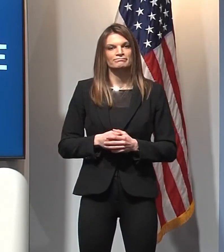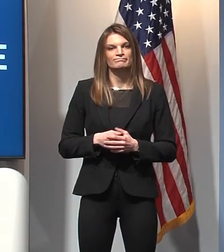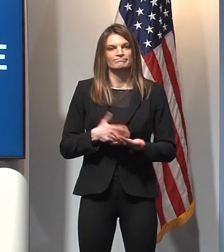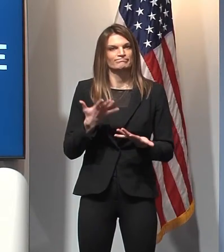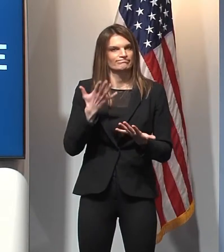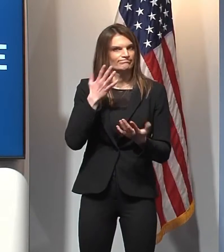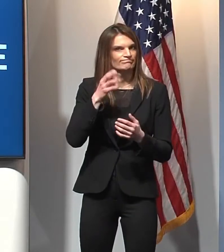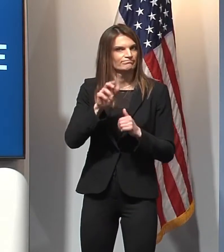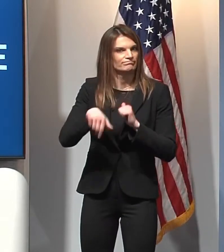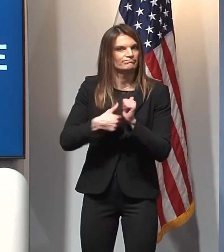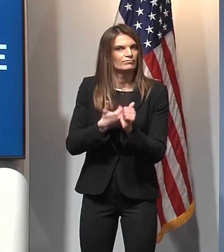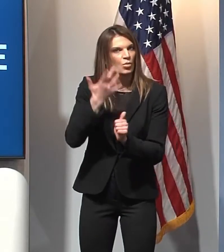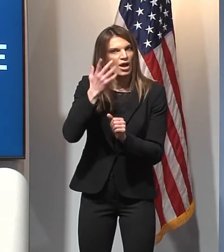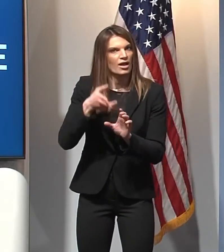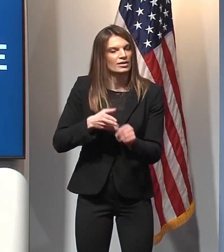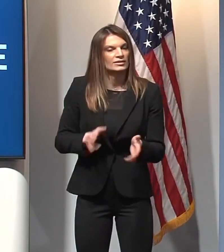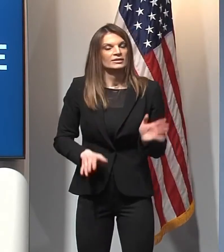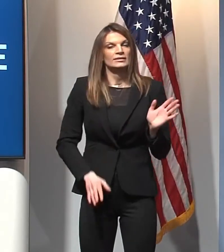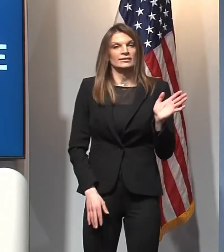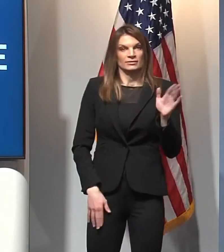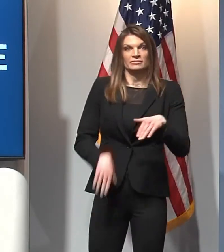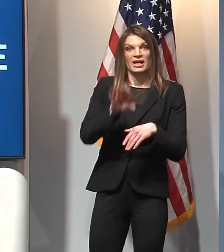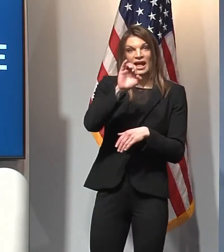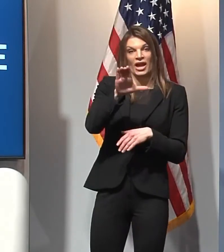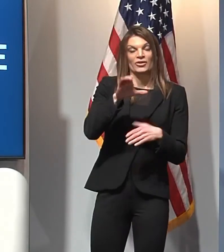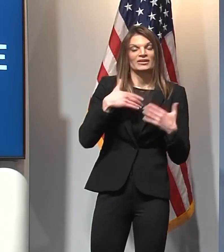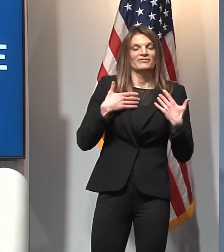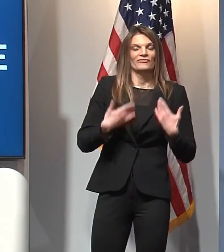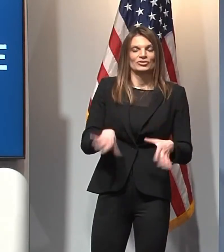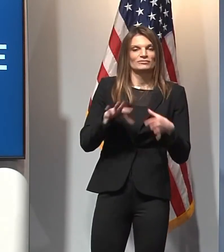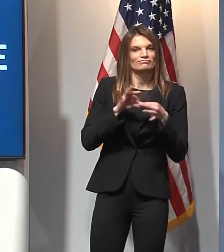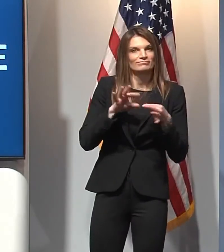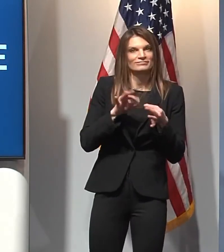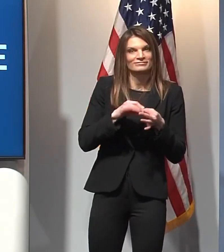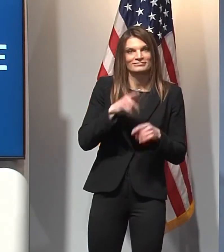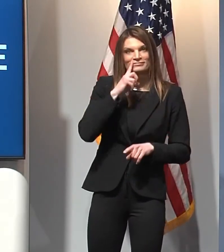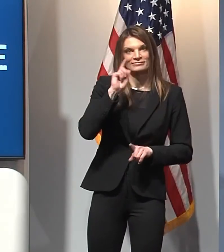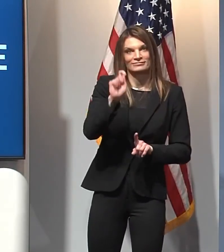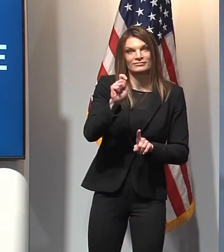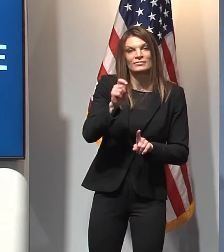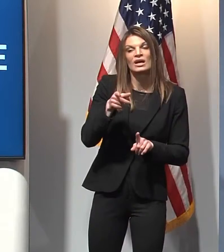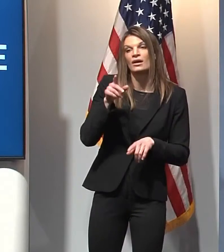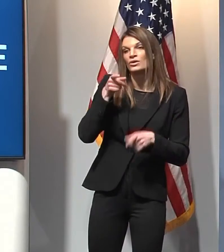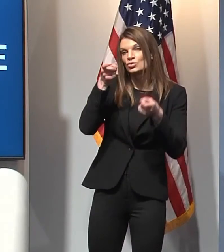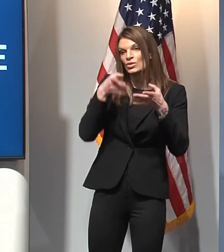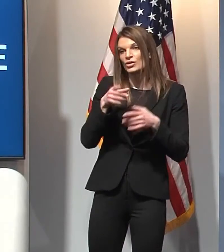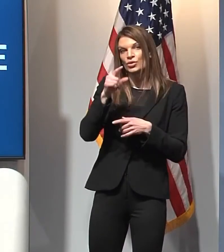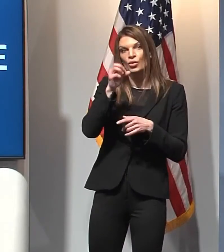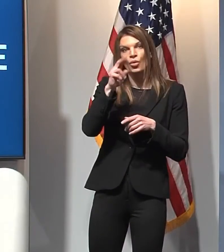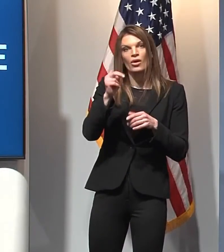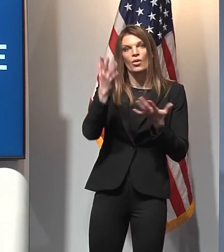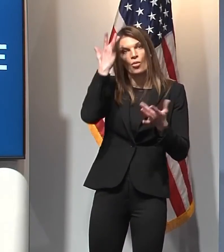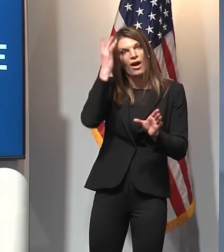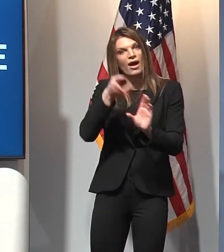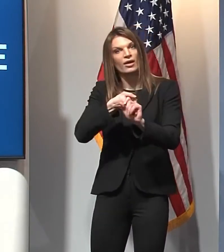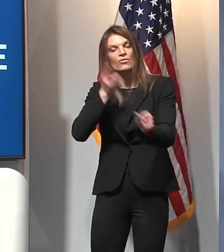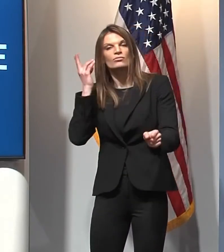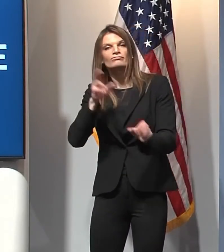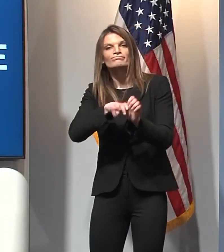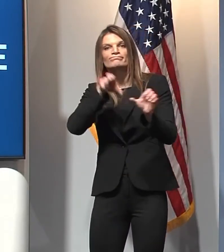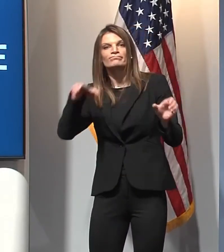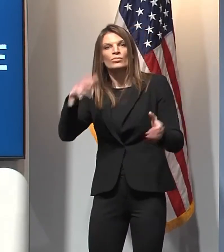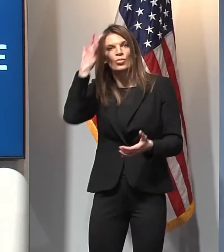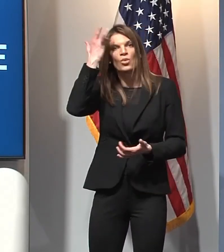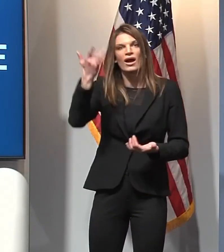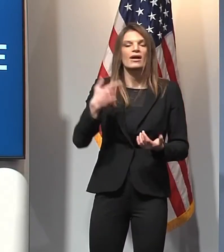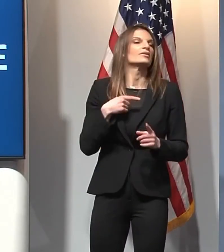led to it? Eric, I have said all I'm going to say about Director Gordon's departure. We have to stay